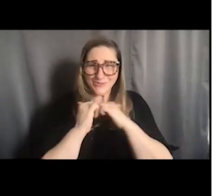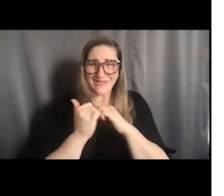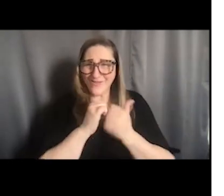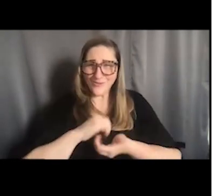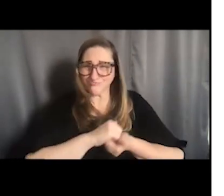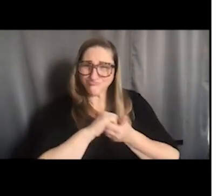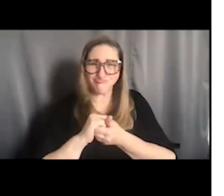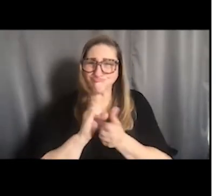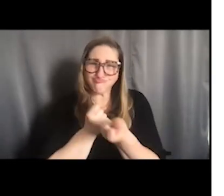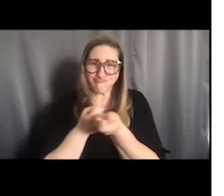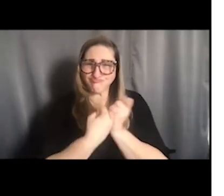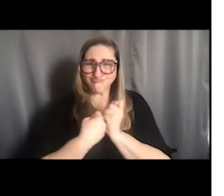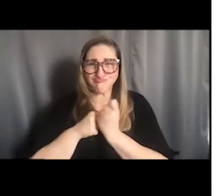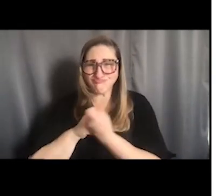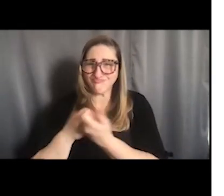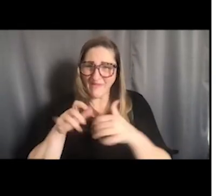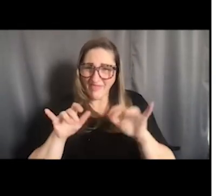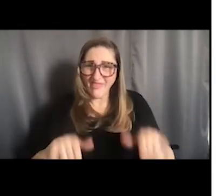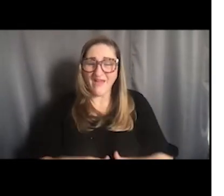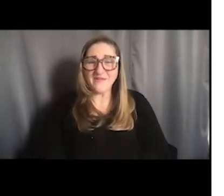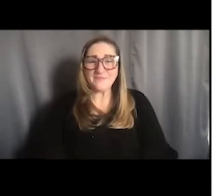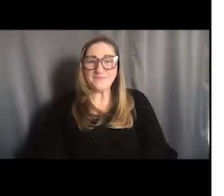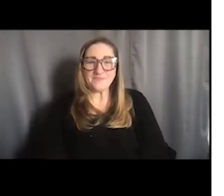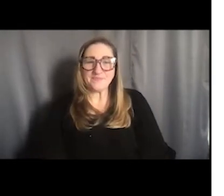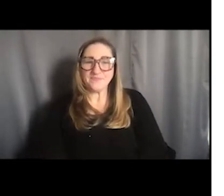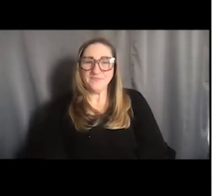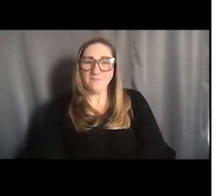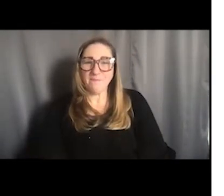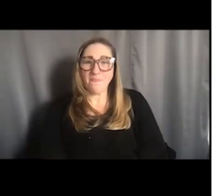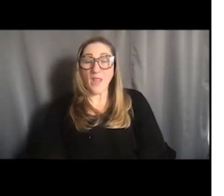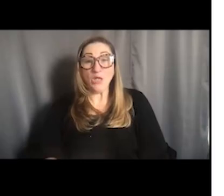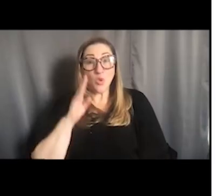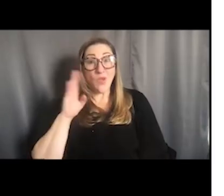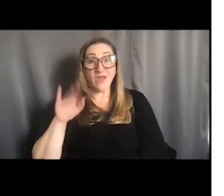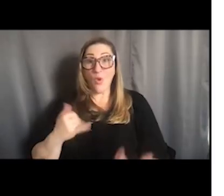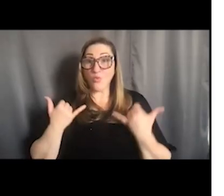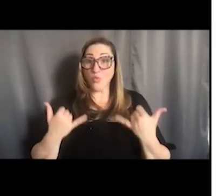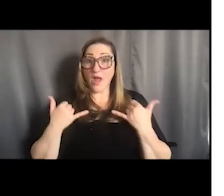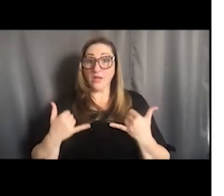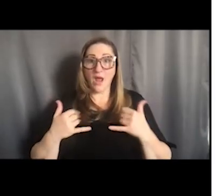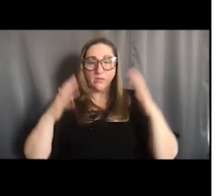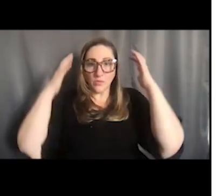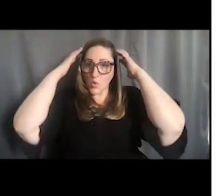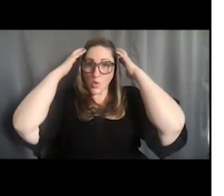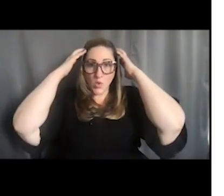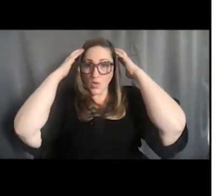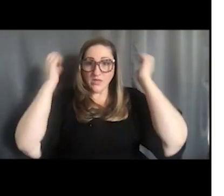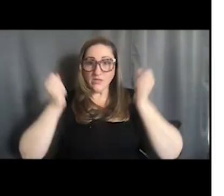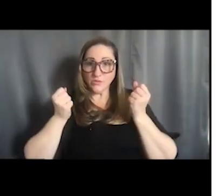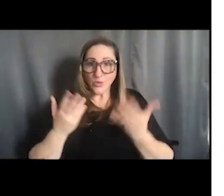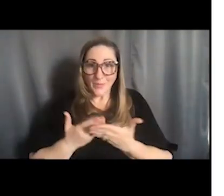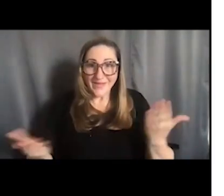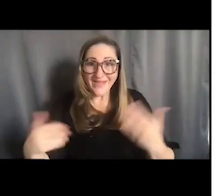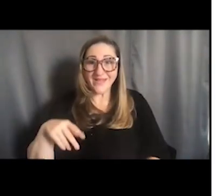that we're returning to this vision in a particularly difficult time, one that's rife with regressive political attacks on queer, BIPOC,